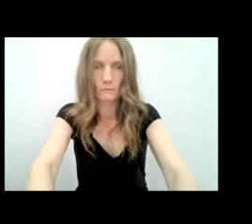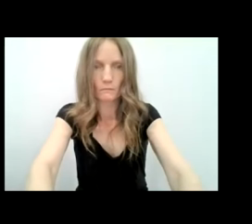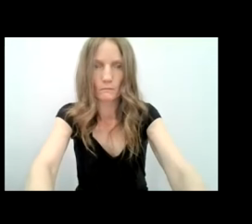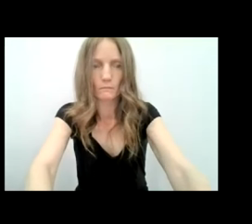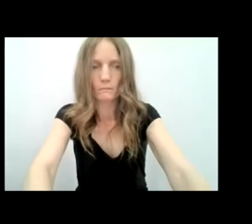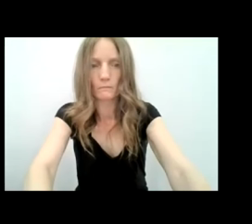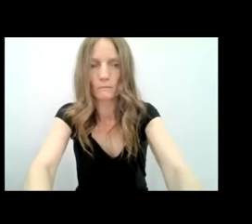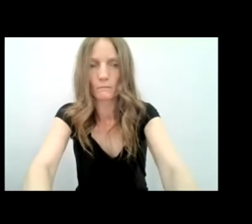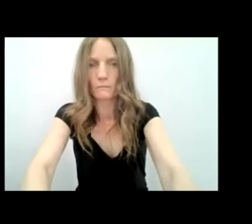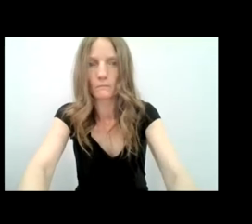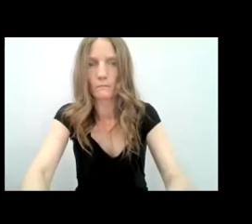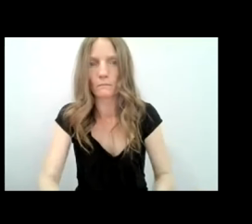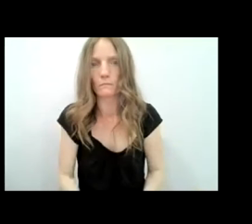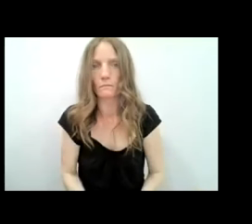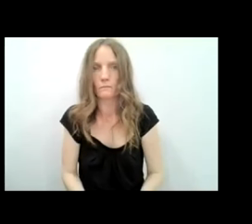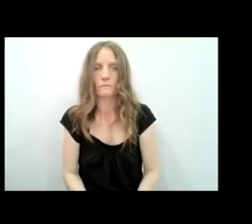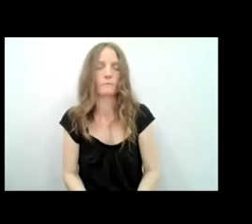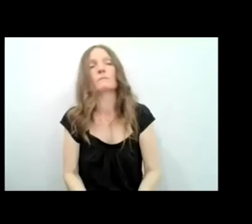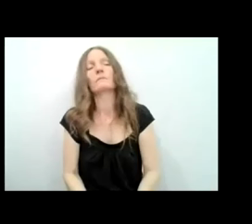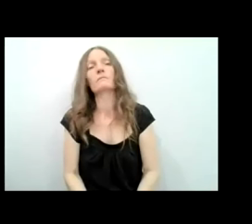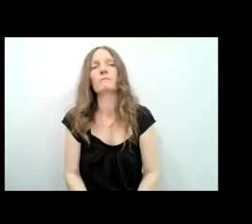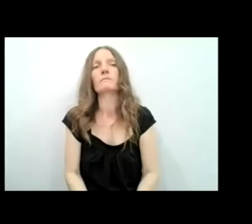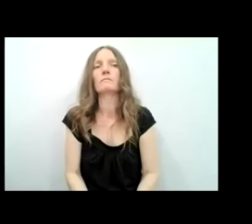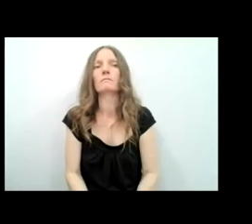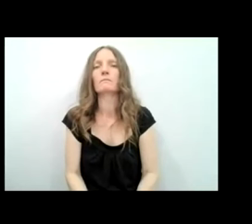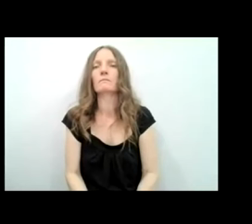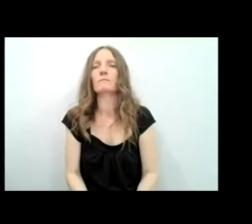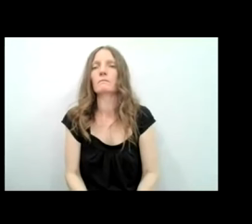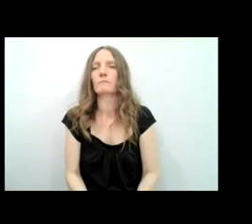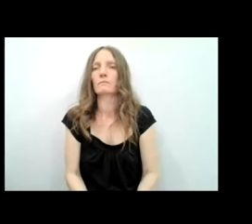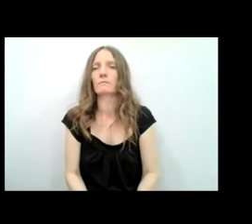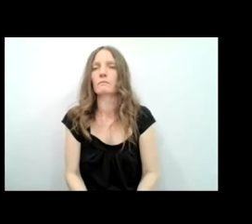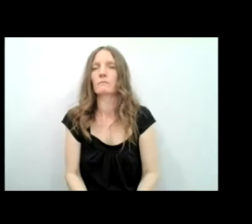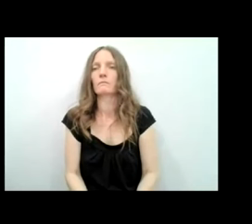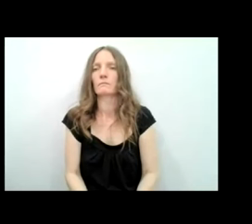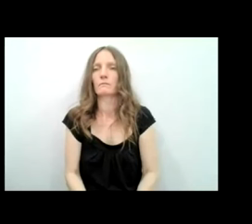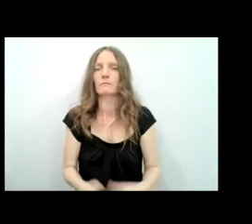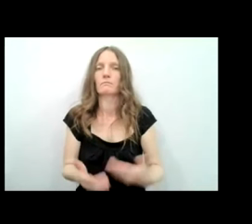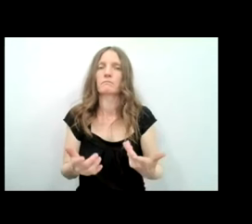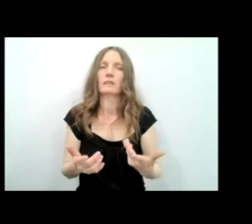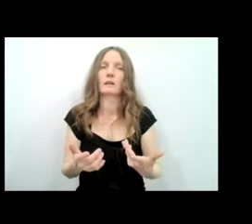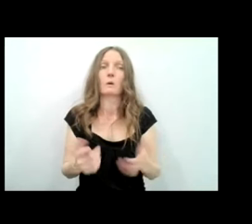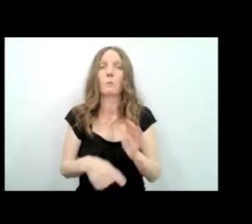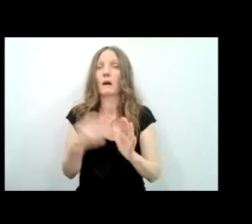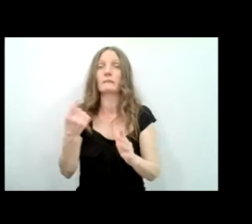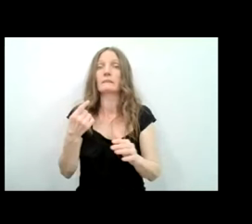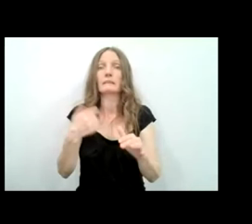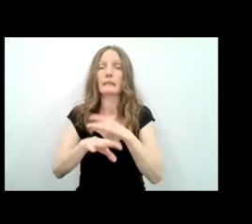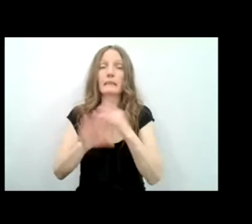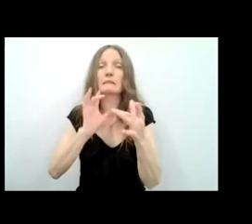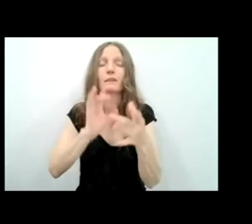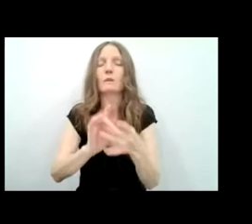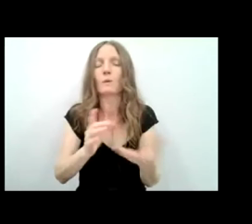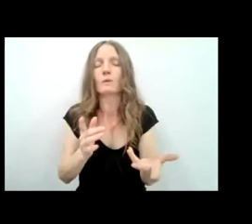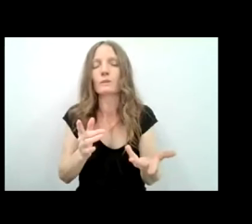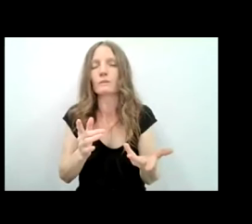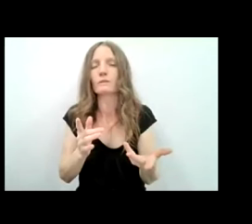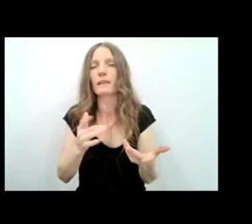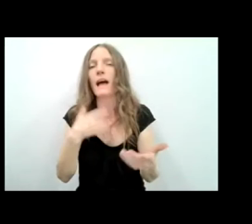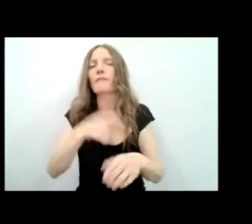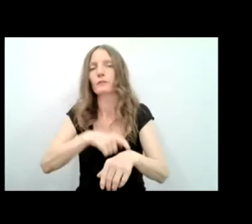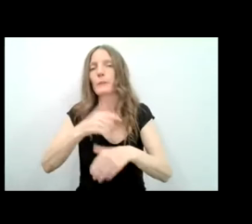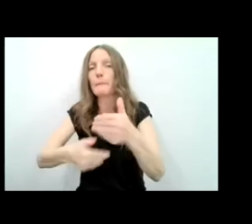But I'll probably wait a couple more seconds here, kind of 10, 15 seconds, and we'll get started. So